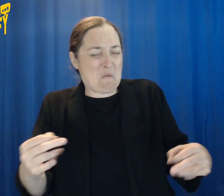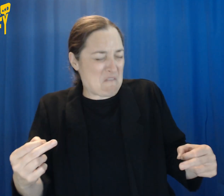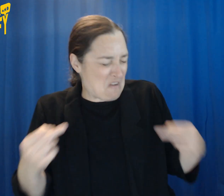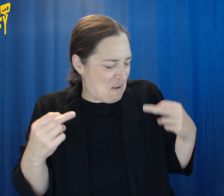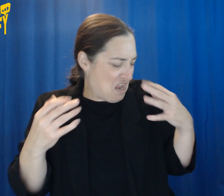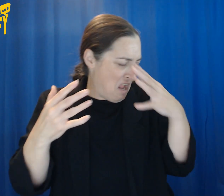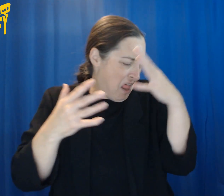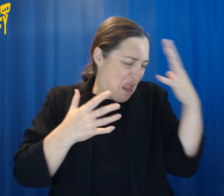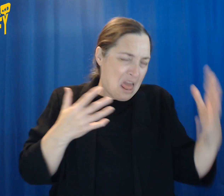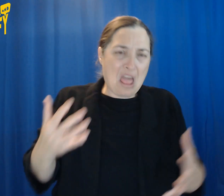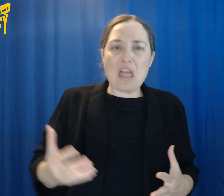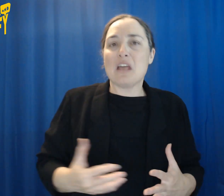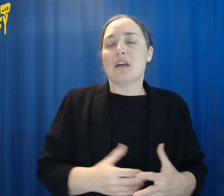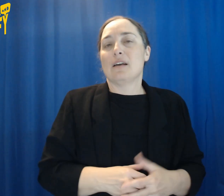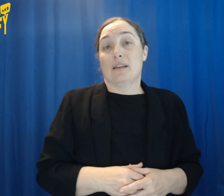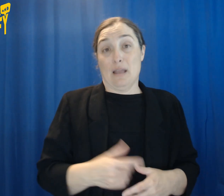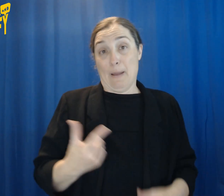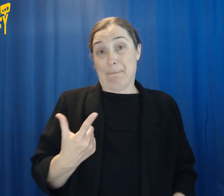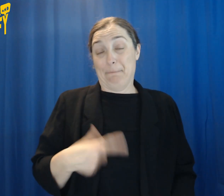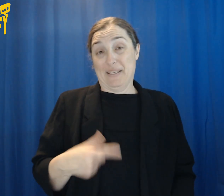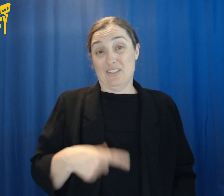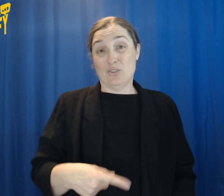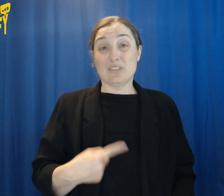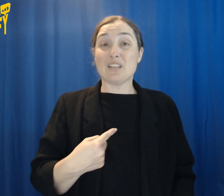I write, because I was so sick of my own